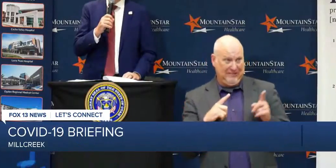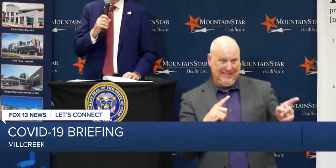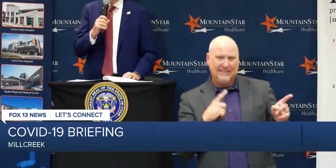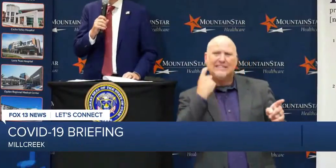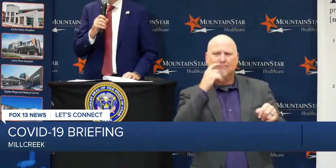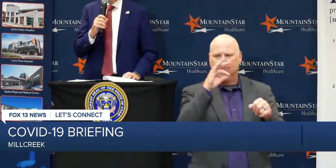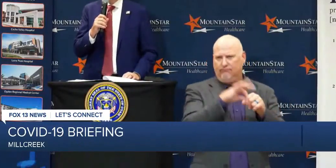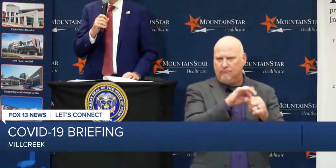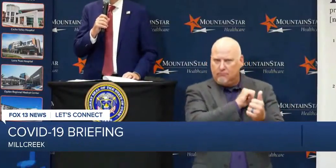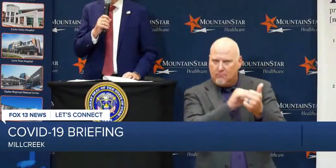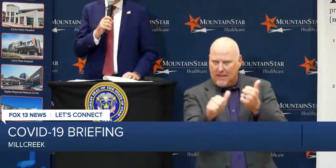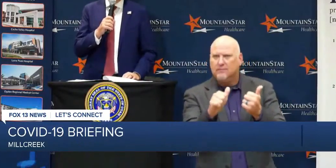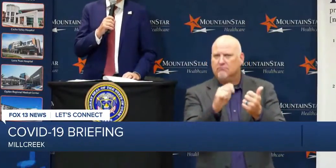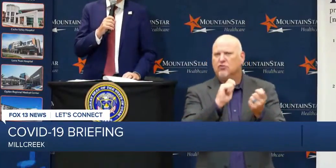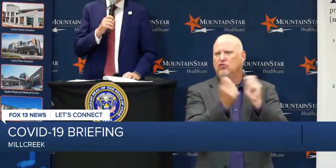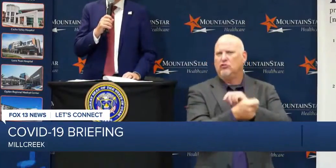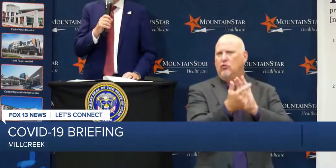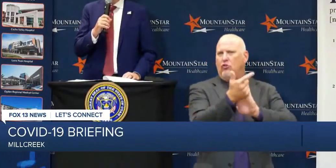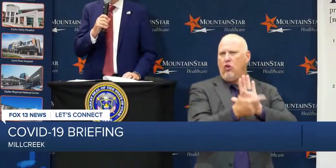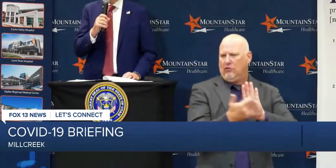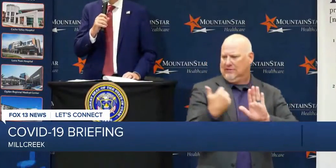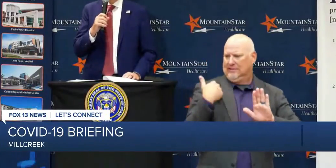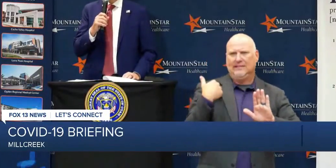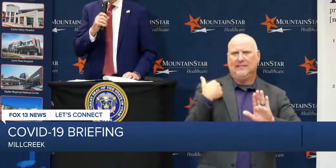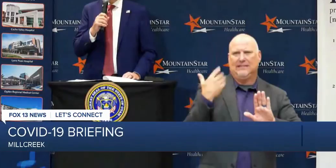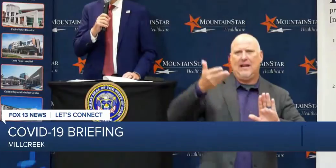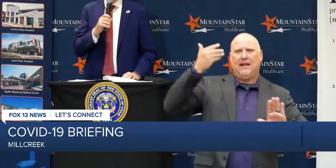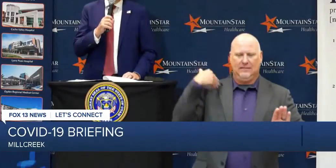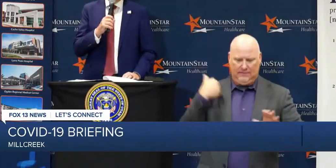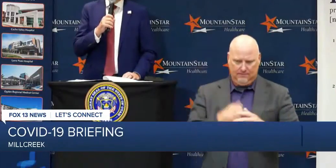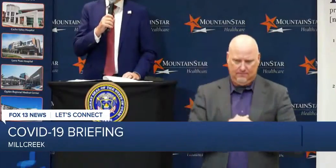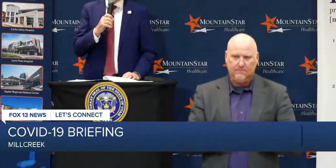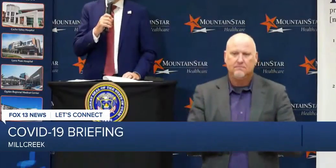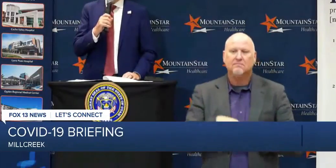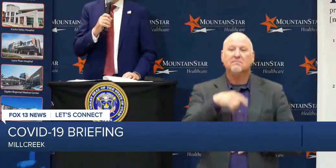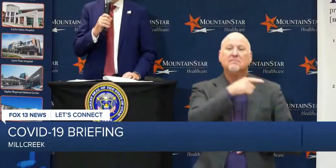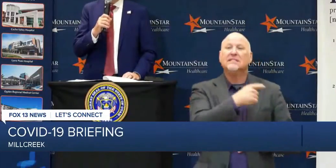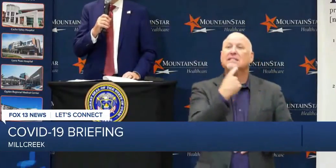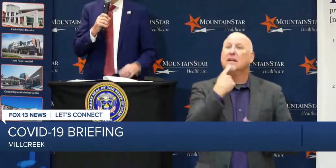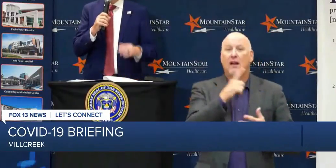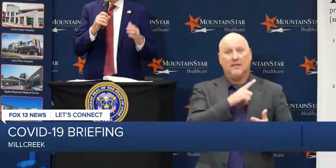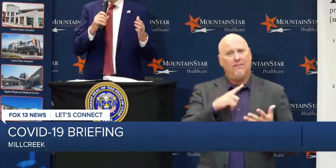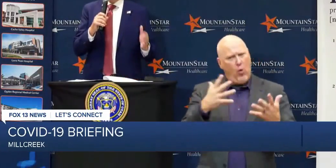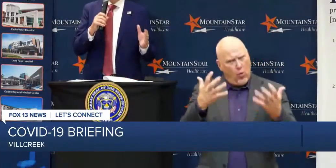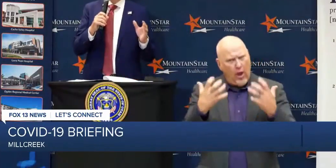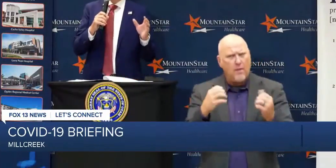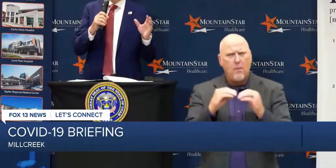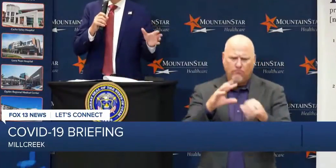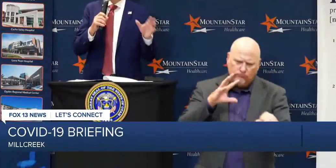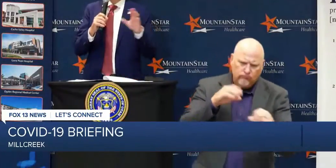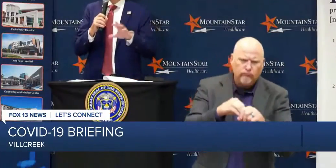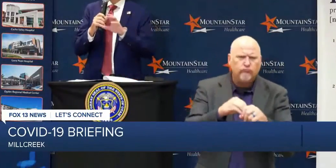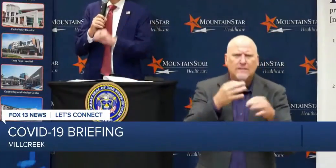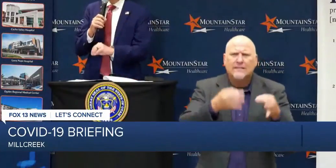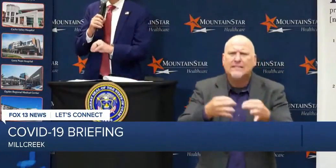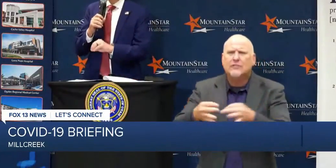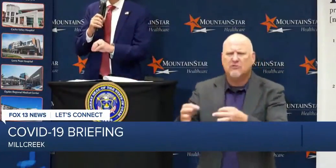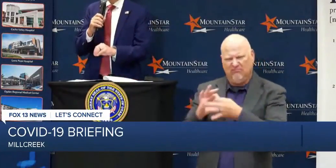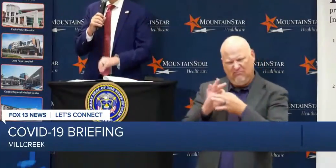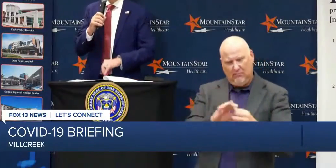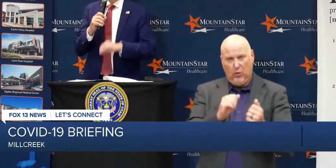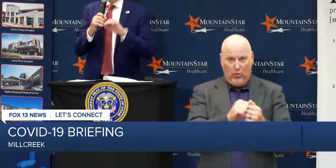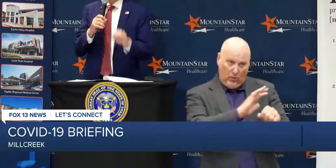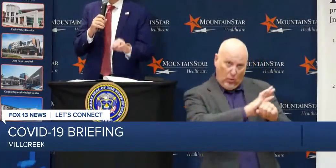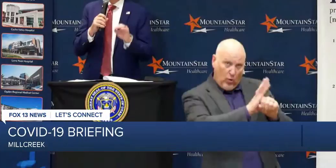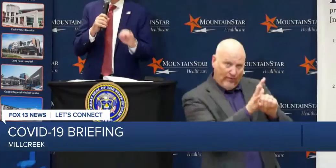that is absolutely their right, and that's what they have done. And those decisions have been made. And so, as the pandemic has